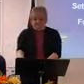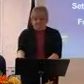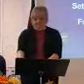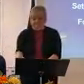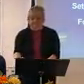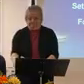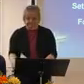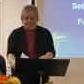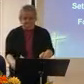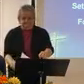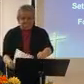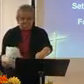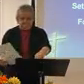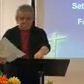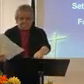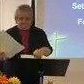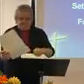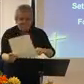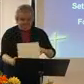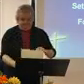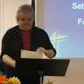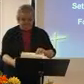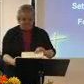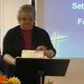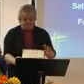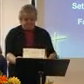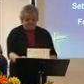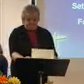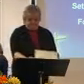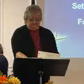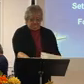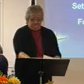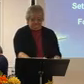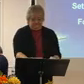you to sing, Set My Soul Afire. Words will be on the screen.